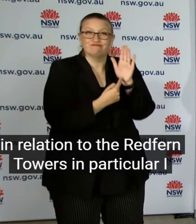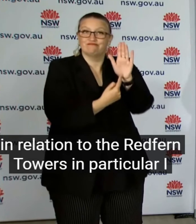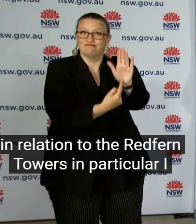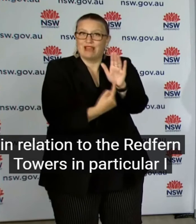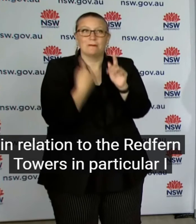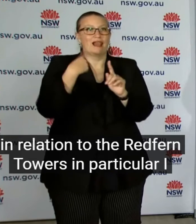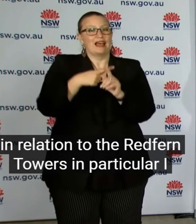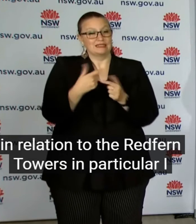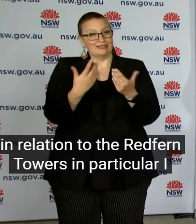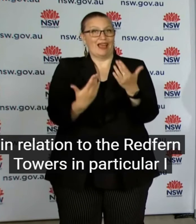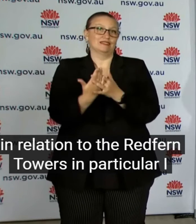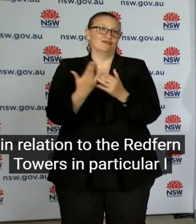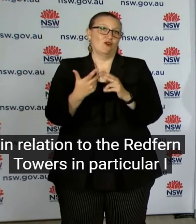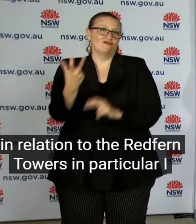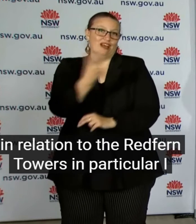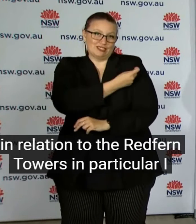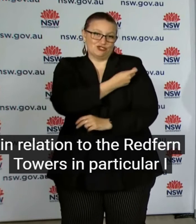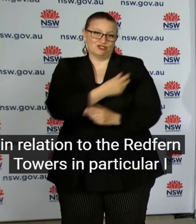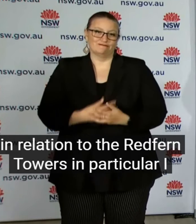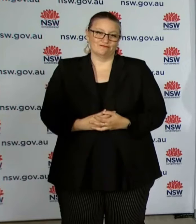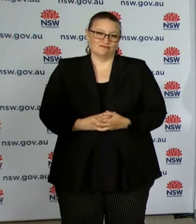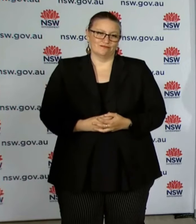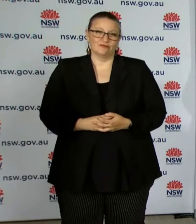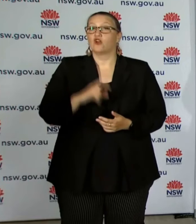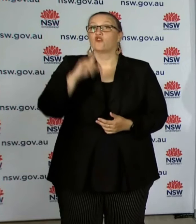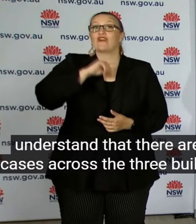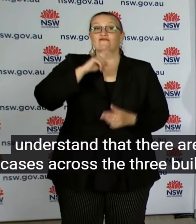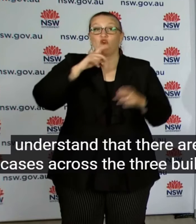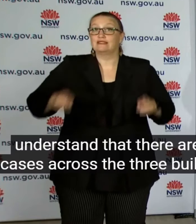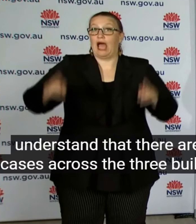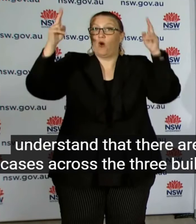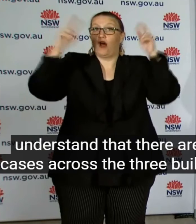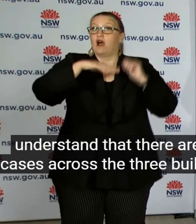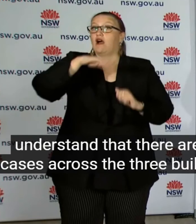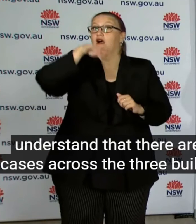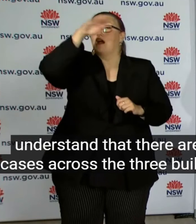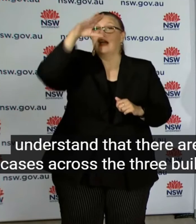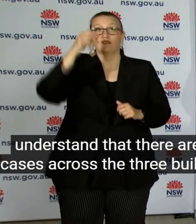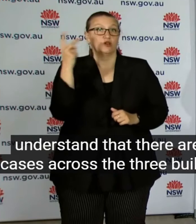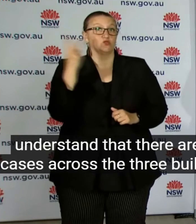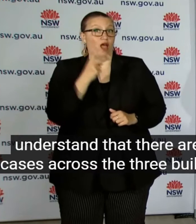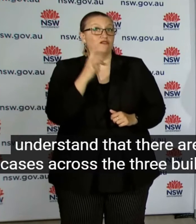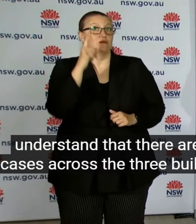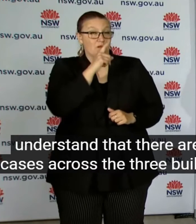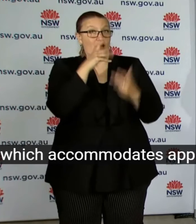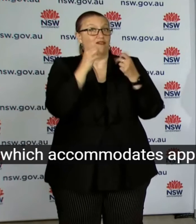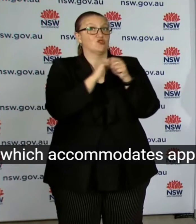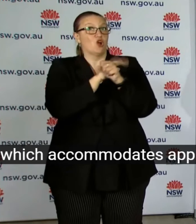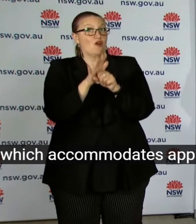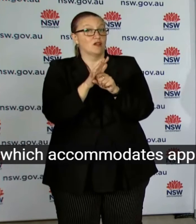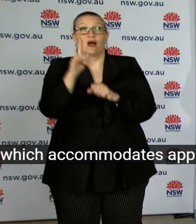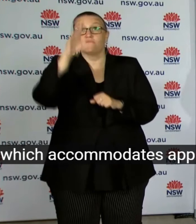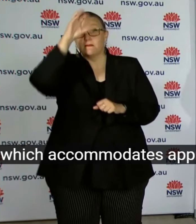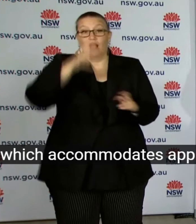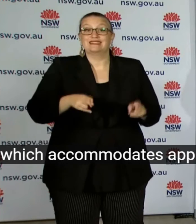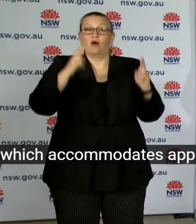Redfern Towers in particular, I understand that there are 12 cases across the 3 buildings, which accommodates